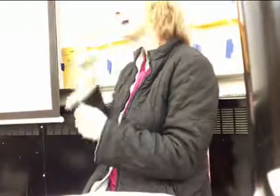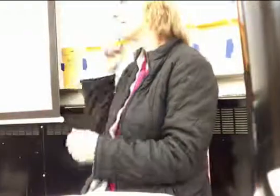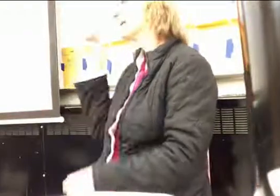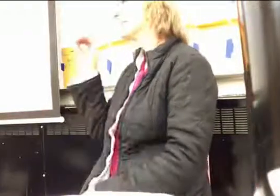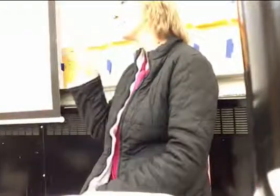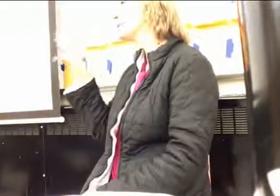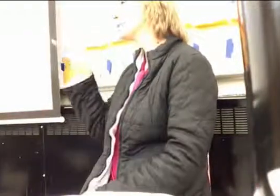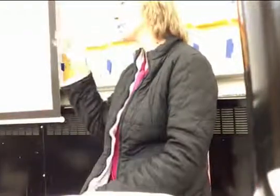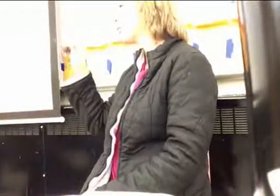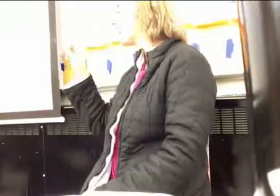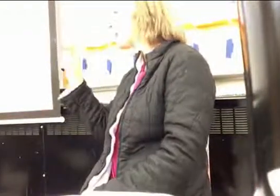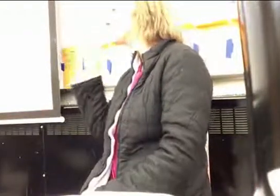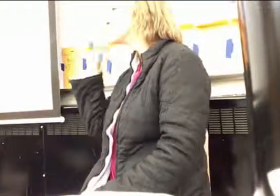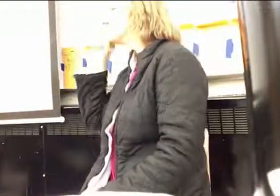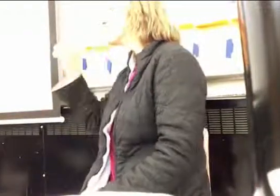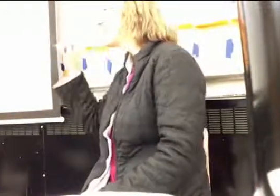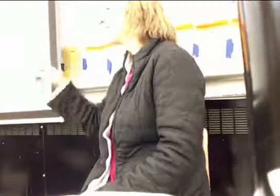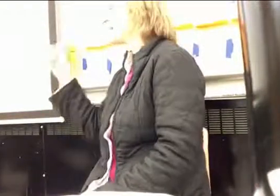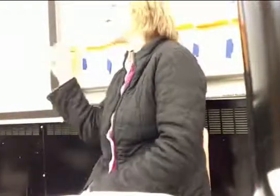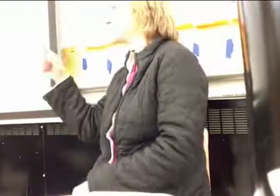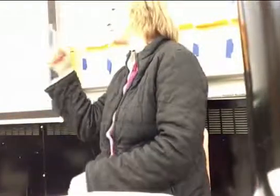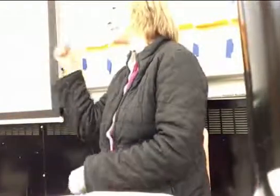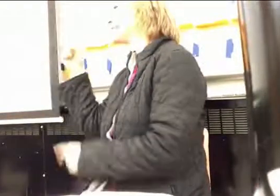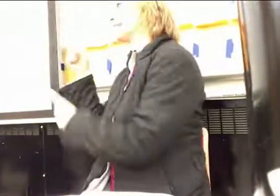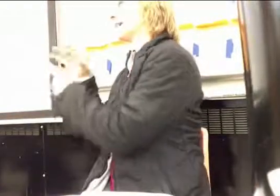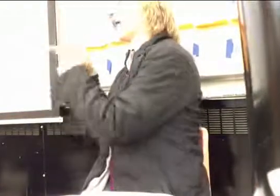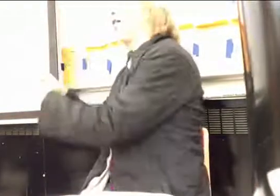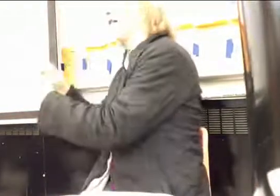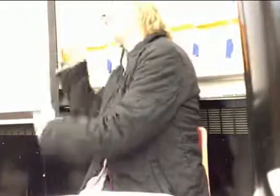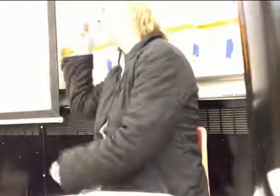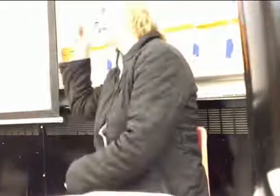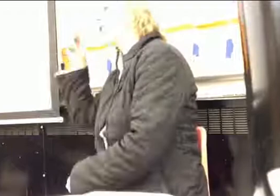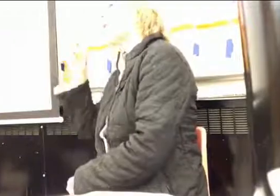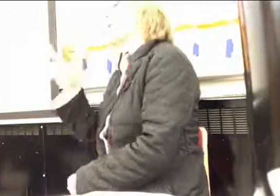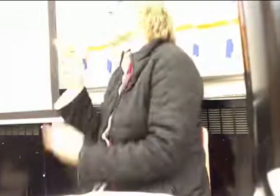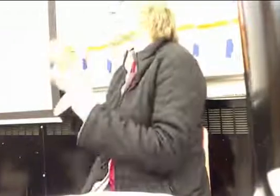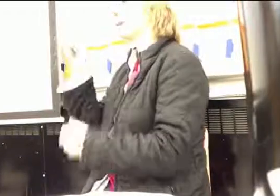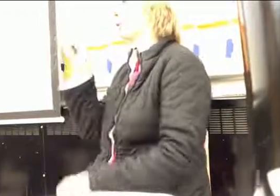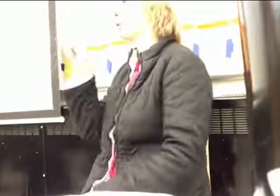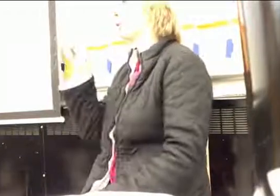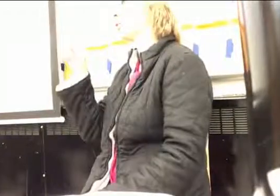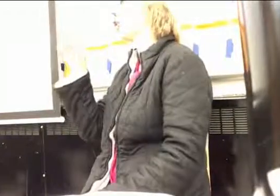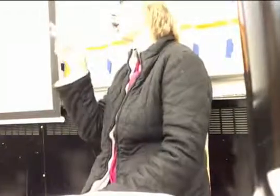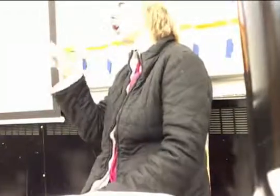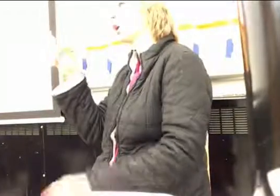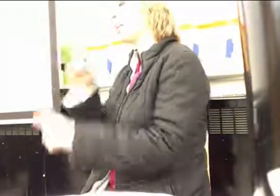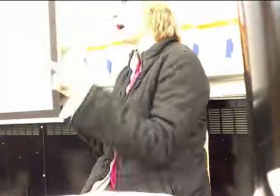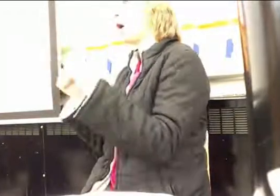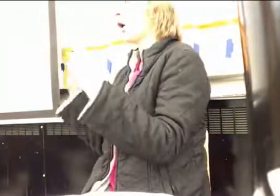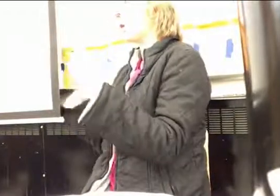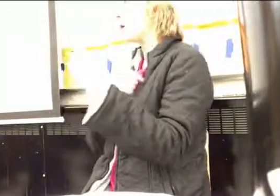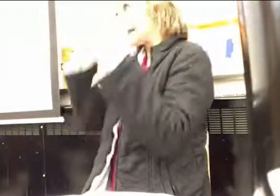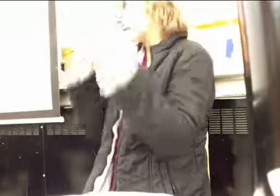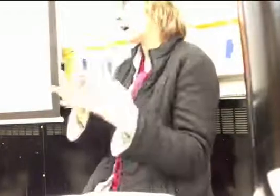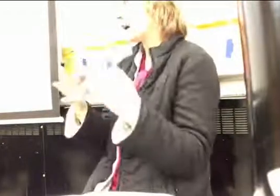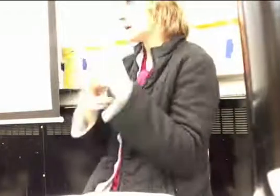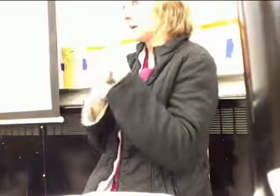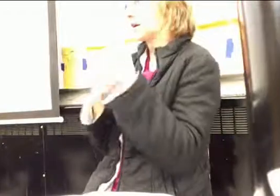love that question because he's such a philosophical guy, or maybe Mr. Kruger. But we put value on things that the society puts value on.